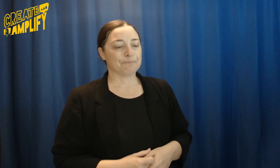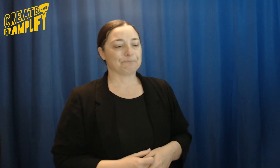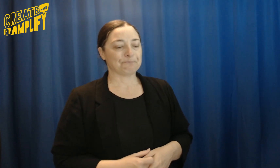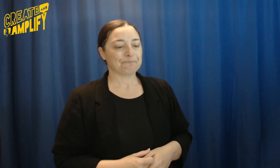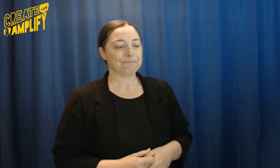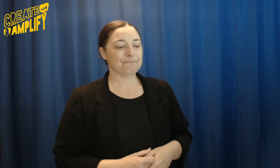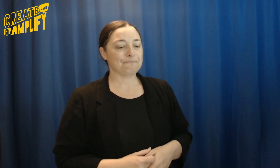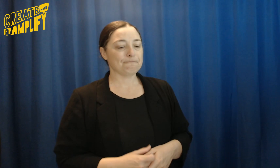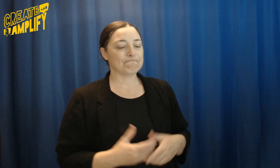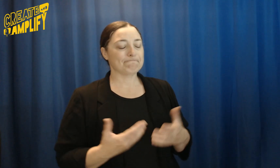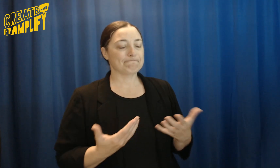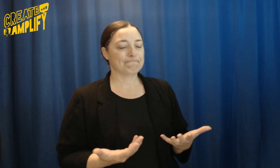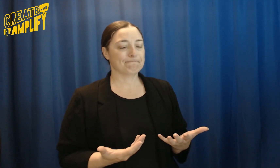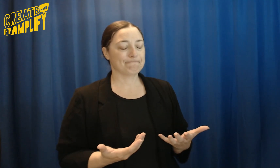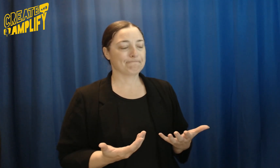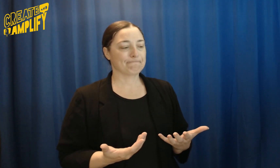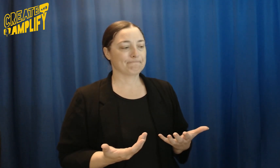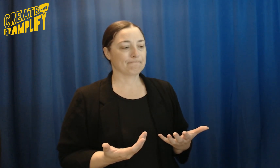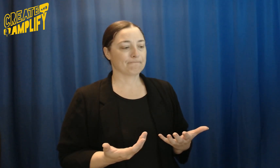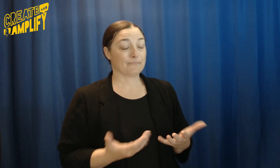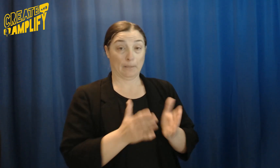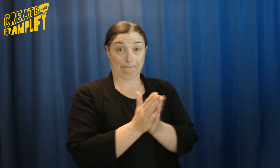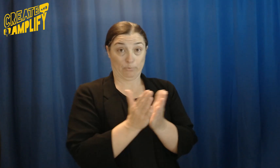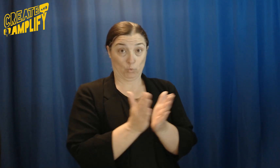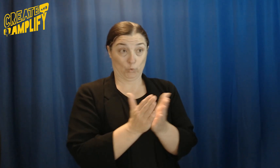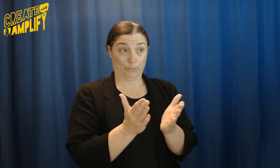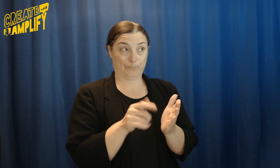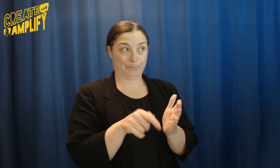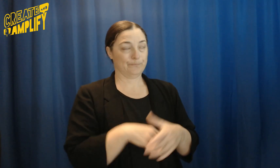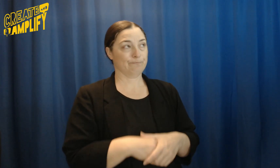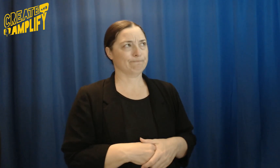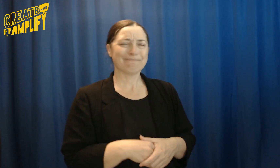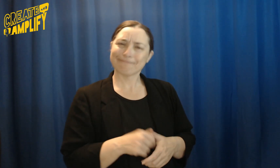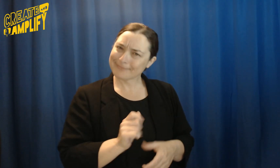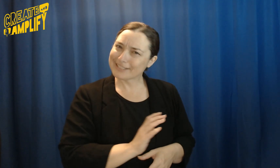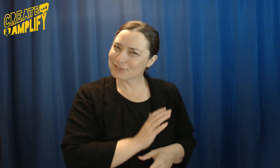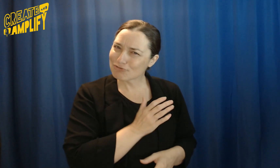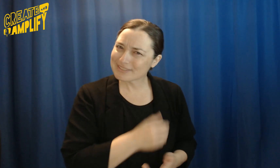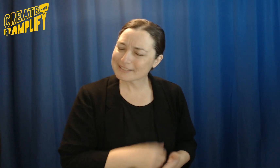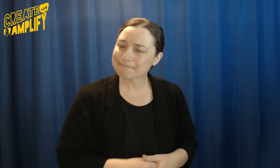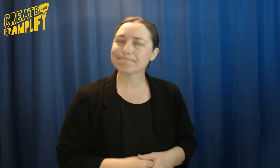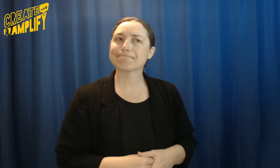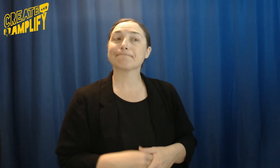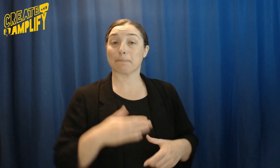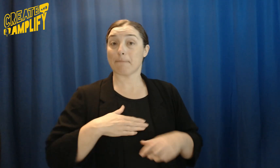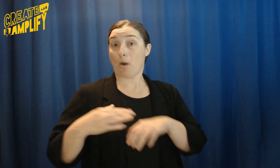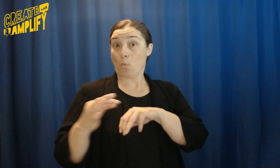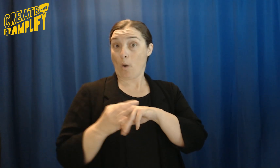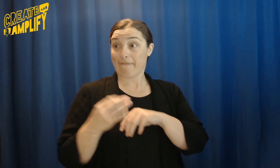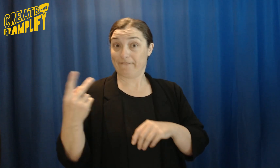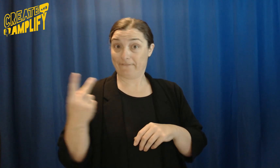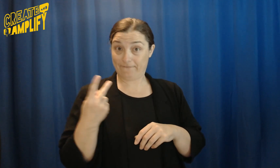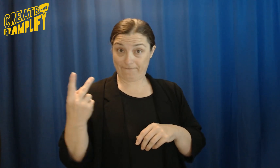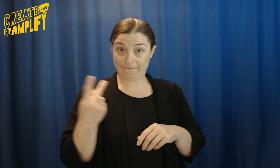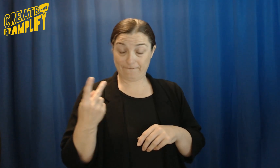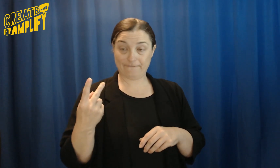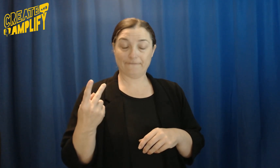with. In terms of the book, yeah, that was interesting. So my wife and I had our